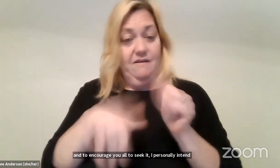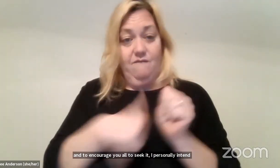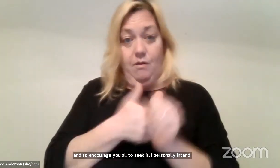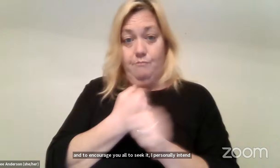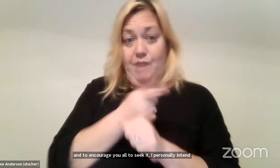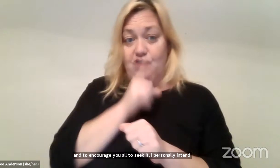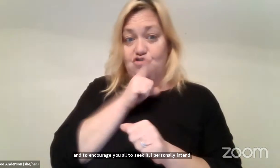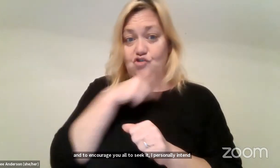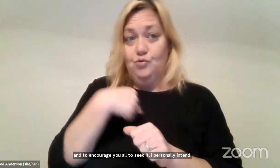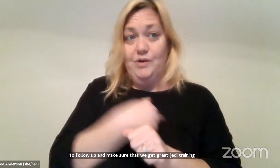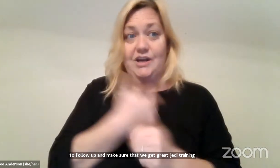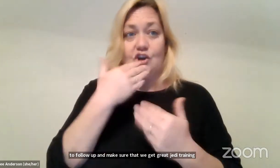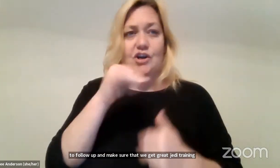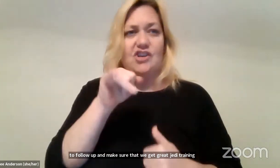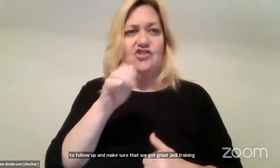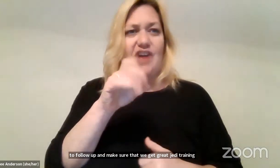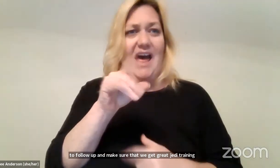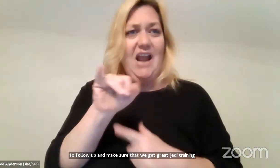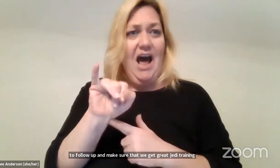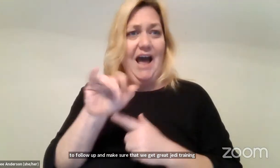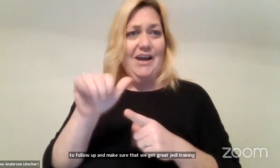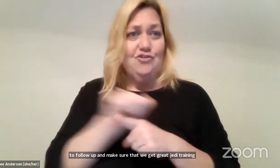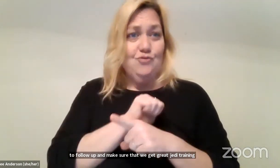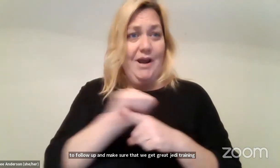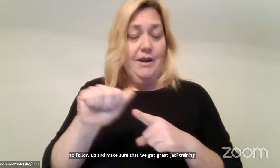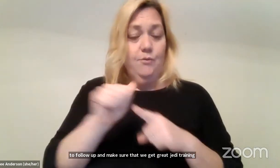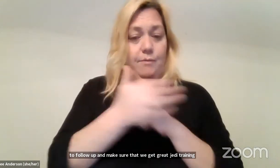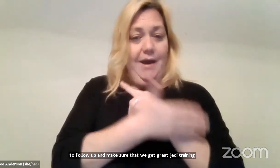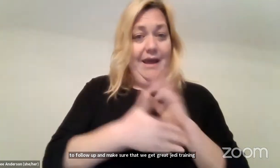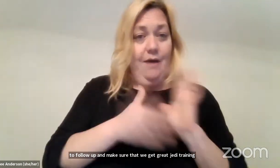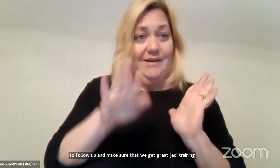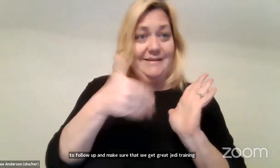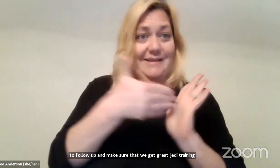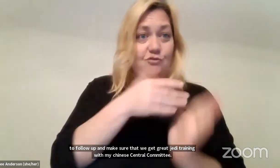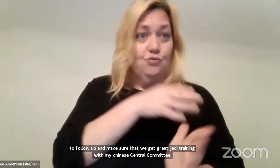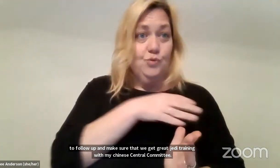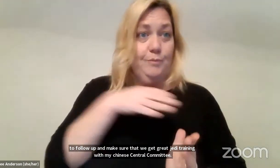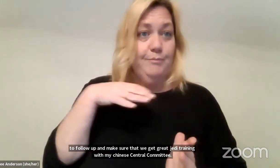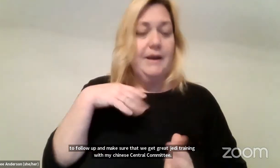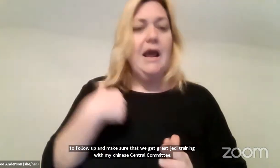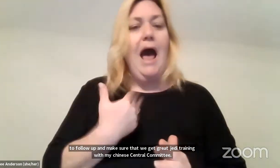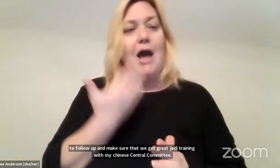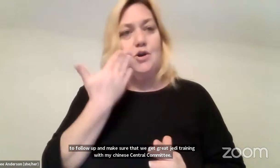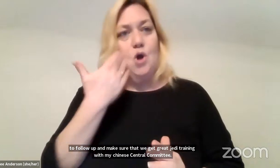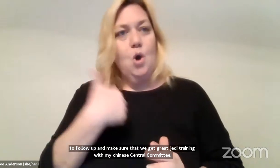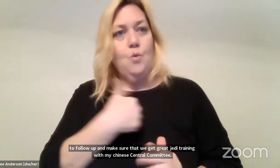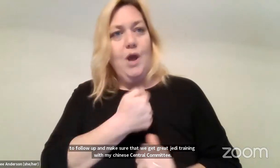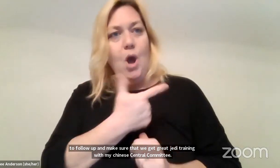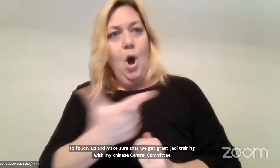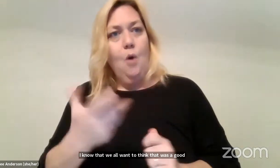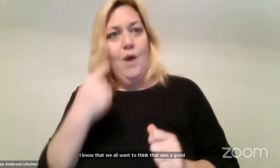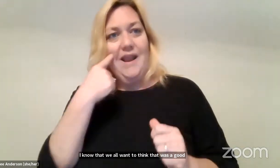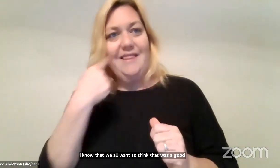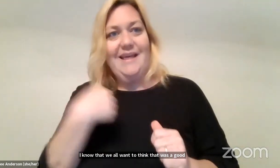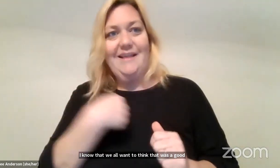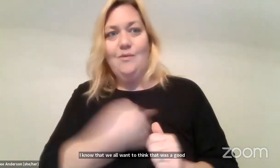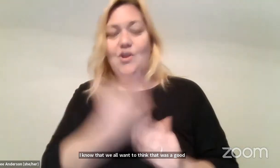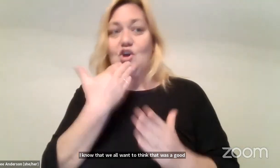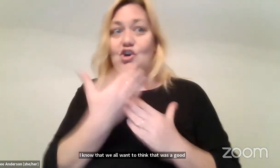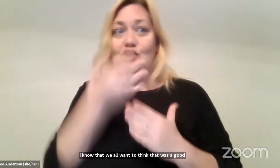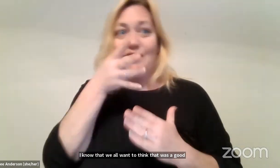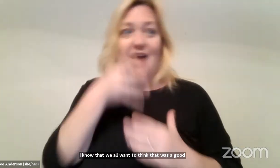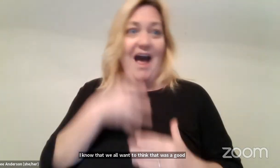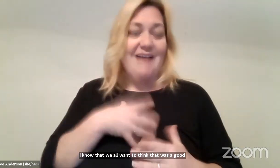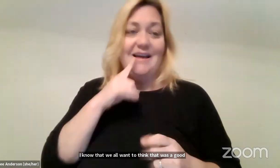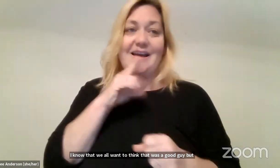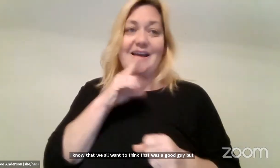we get great Jedi training with my County Central Committee. I know that we all want to think that we're the good guy, but I guarantee you